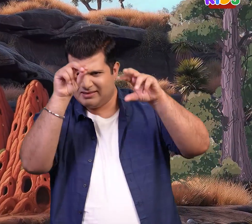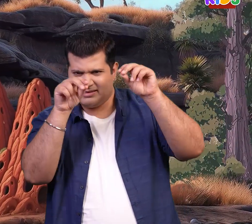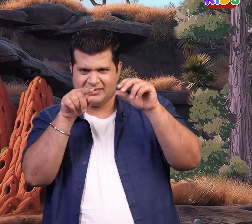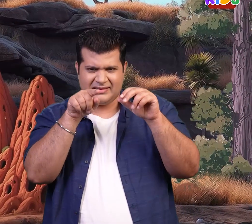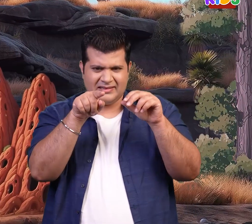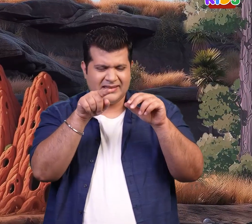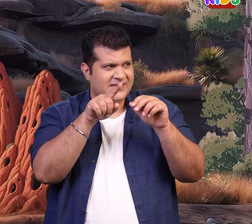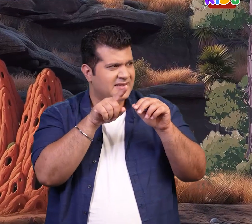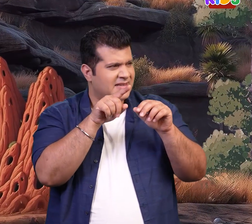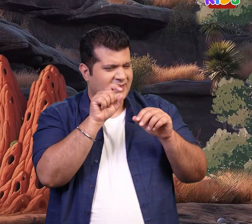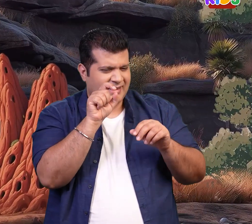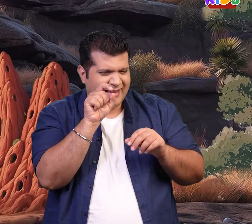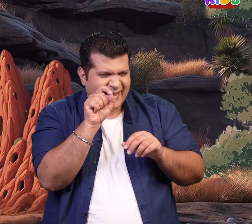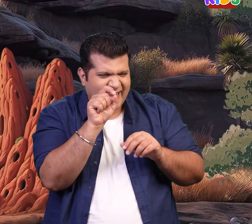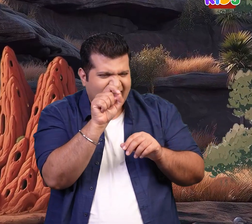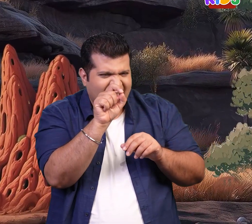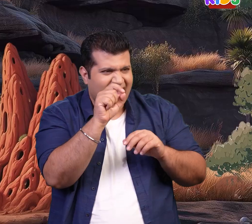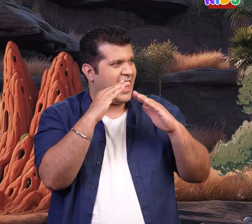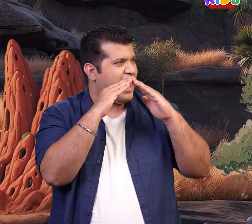Is it an anthill?